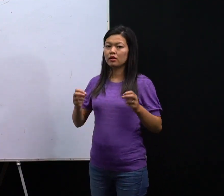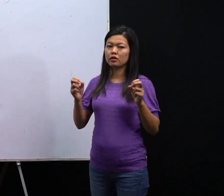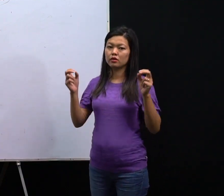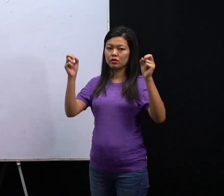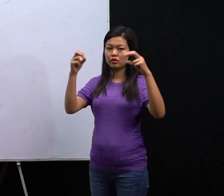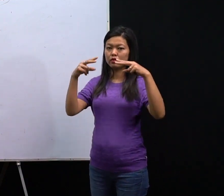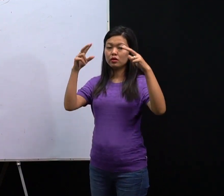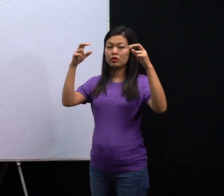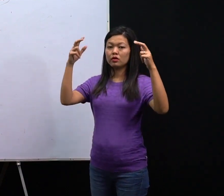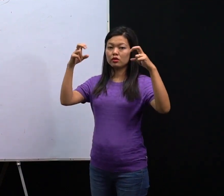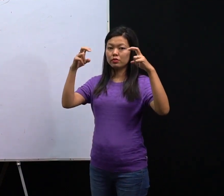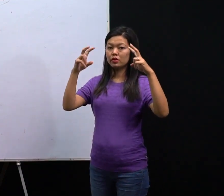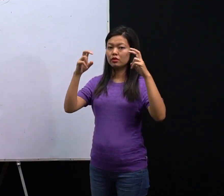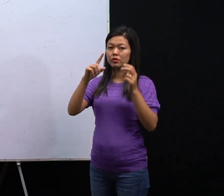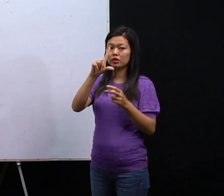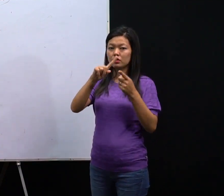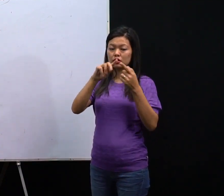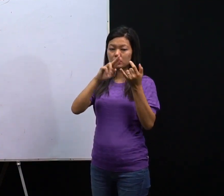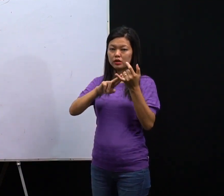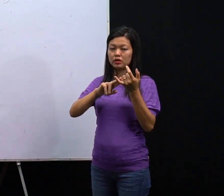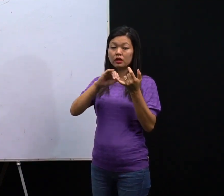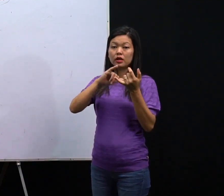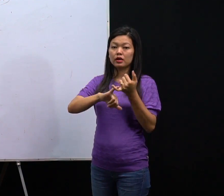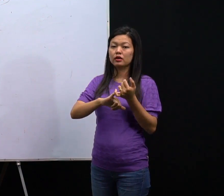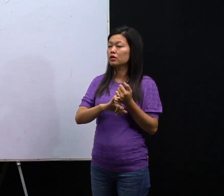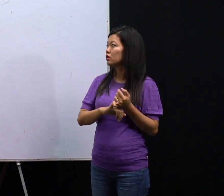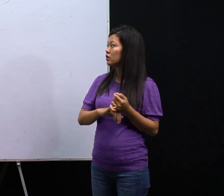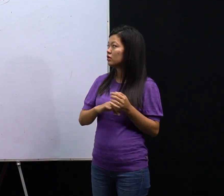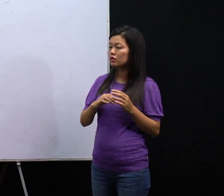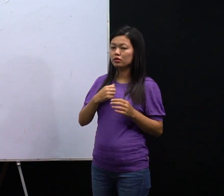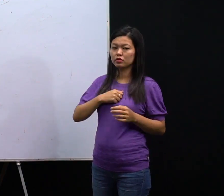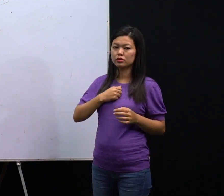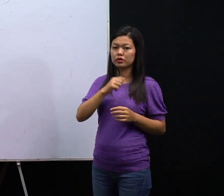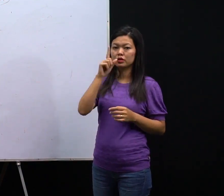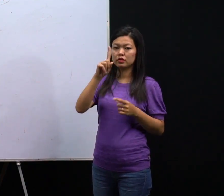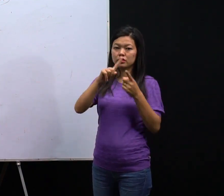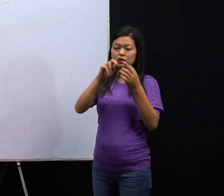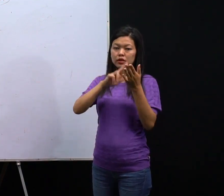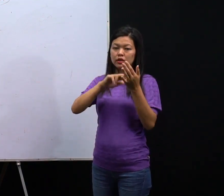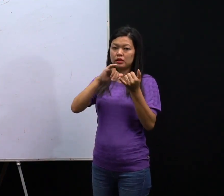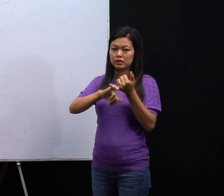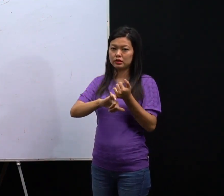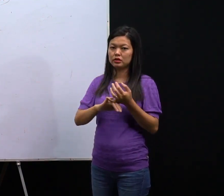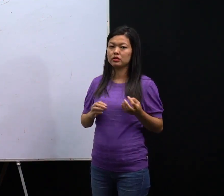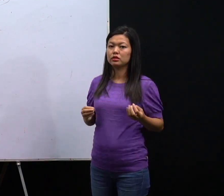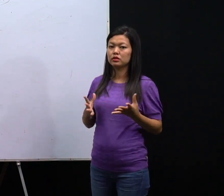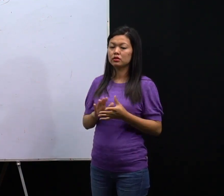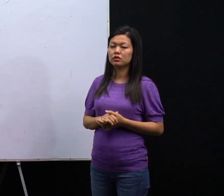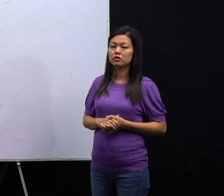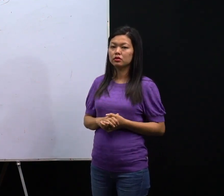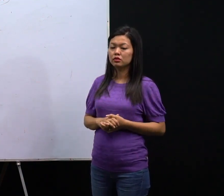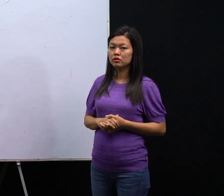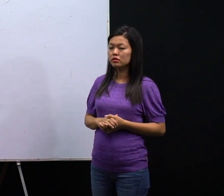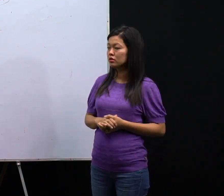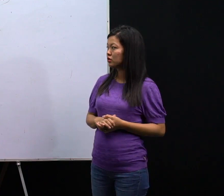Our topic here is lens. Even for lens, we have concave lens and convex lens. But the first term that you have to know